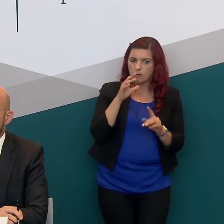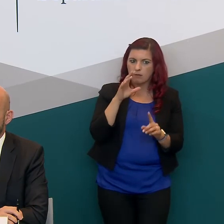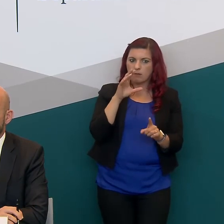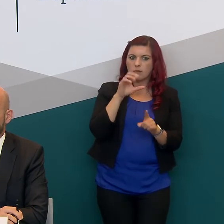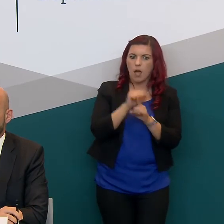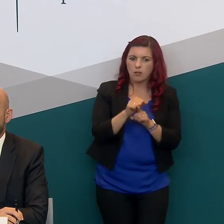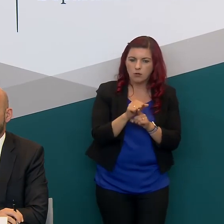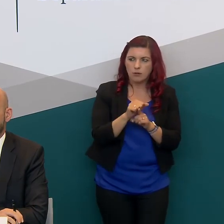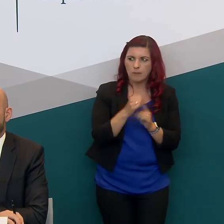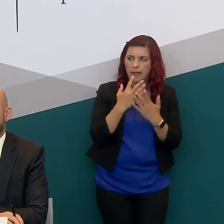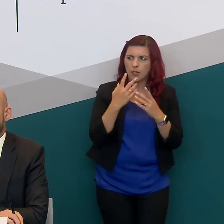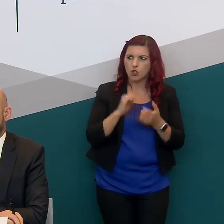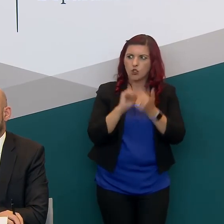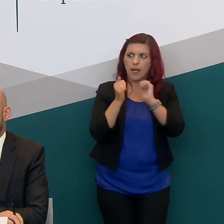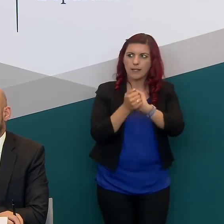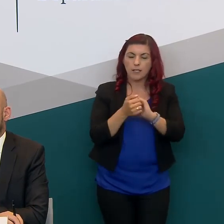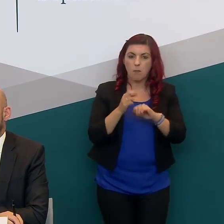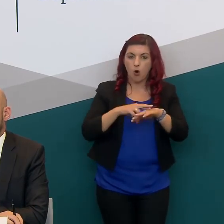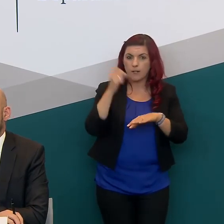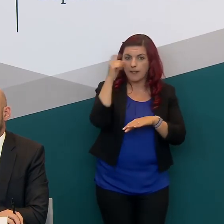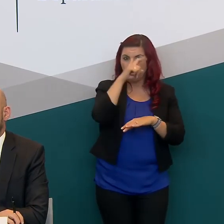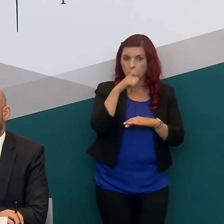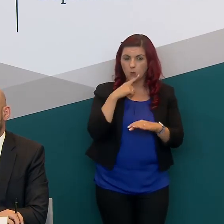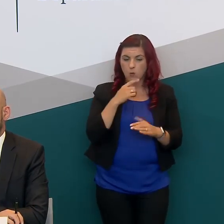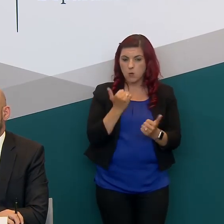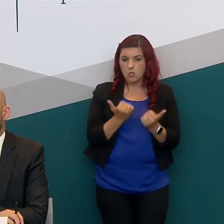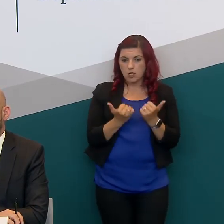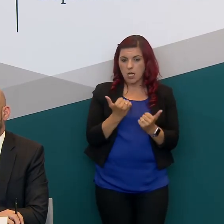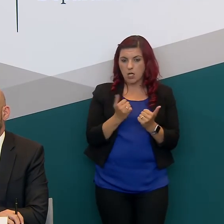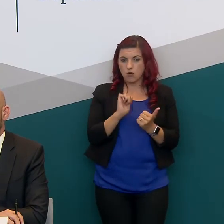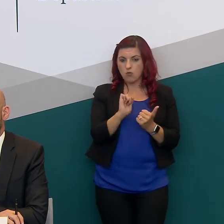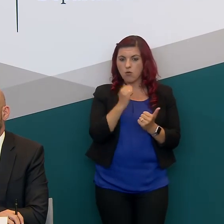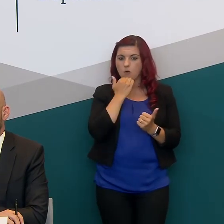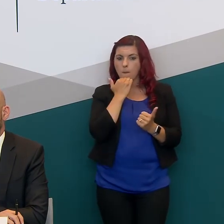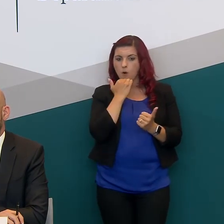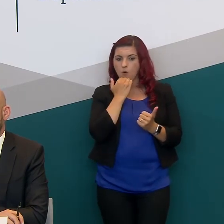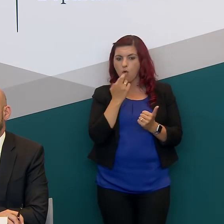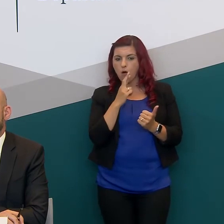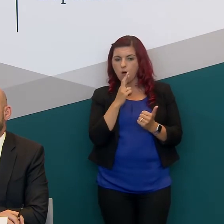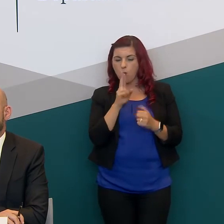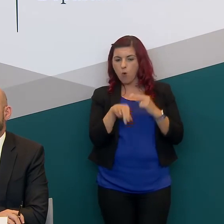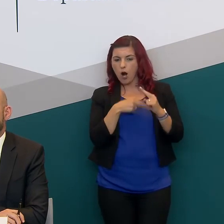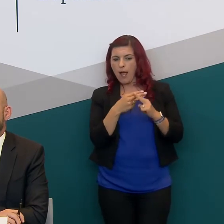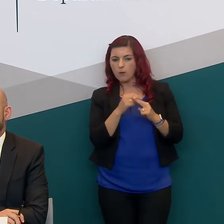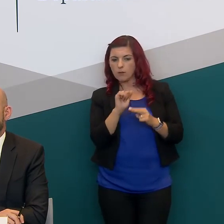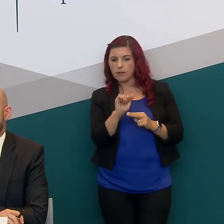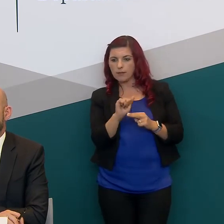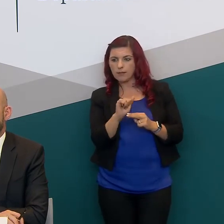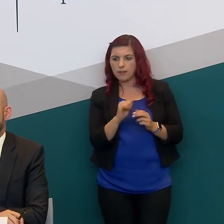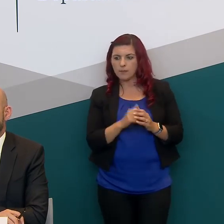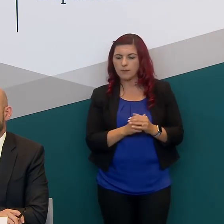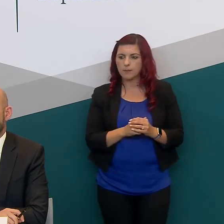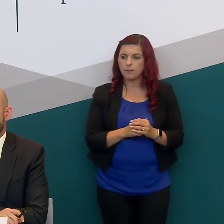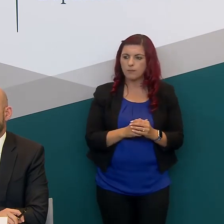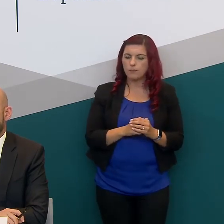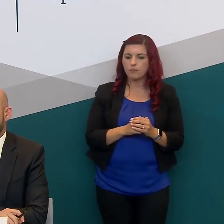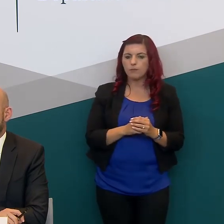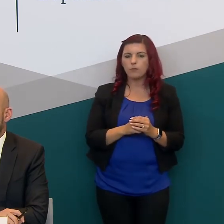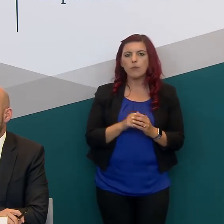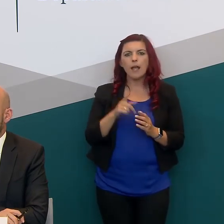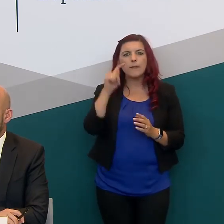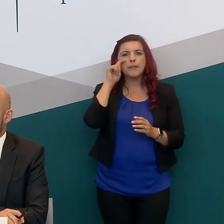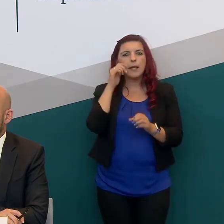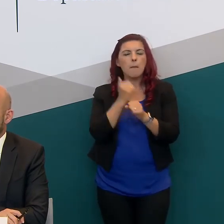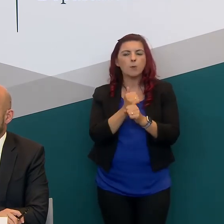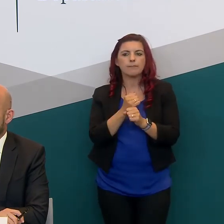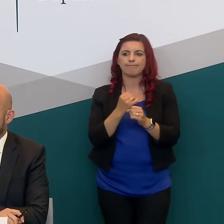that makes sense? So is it harder to gauge the OR number and therefore harder to gauge potential rise? the best way to think about it is it's